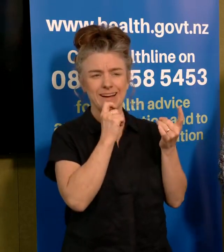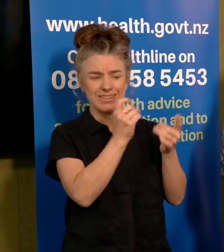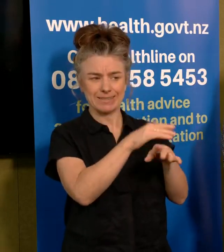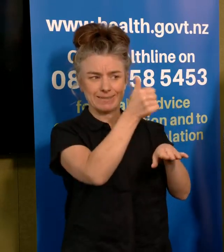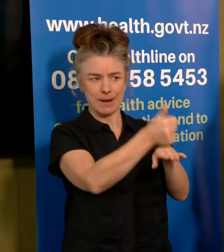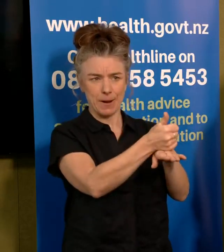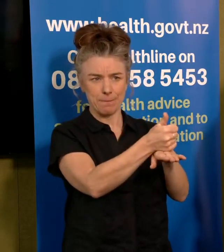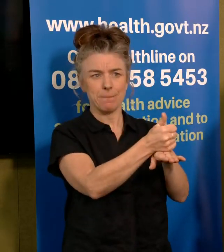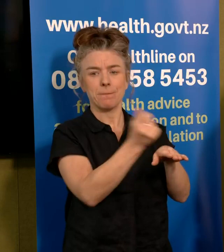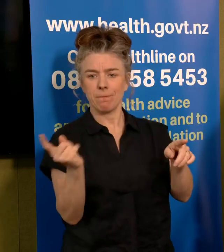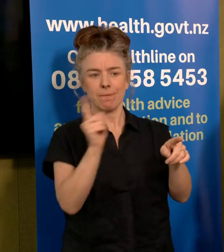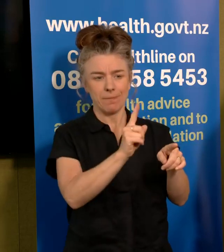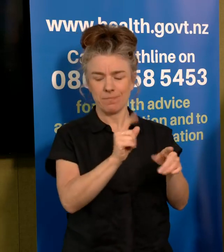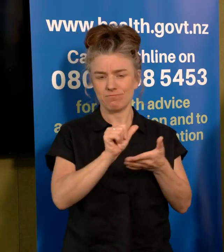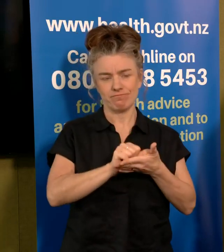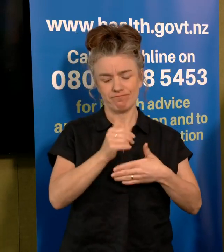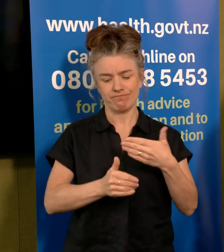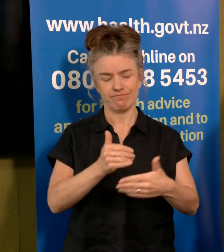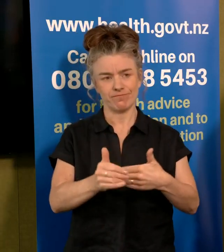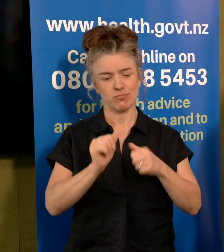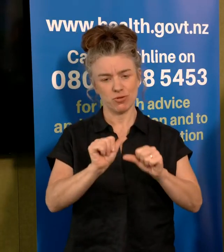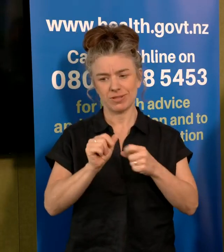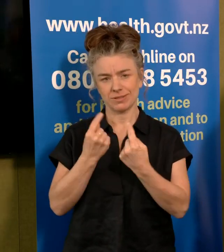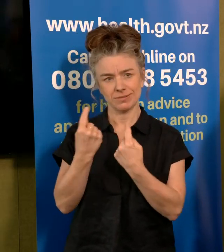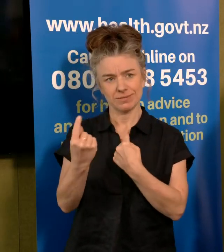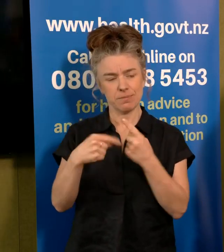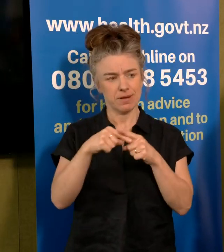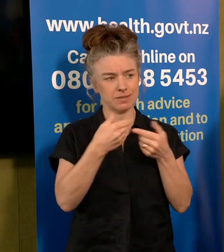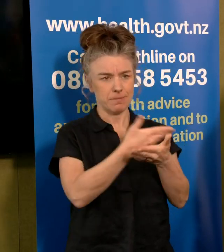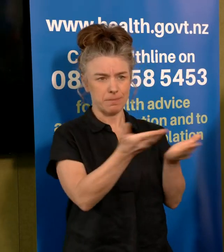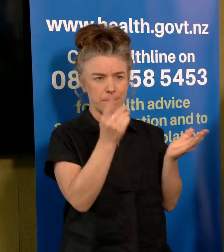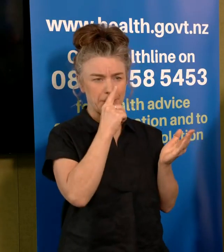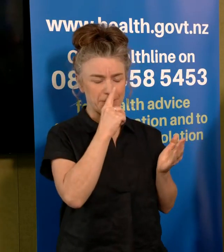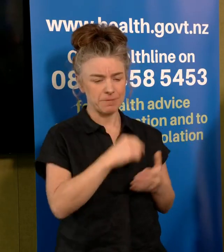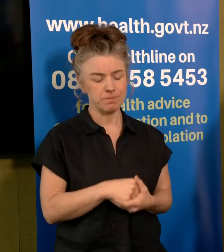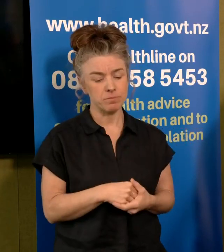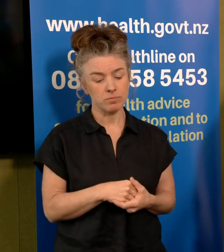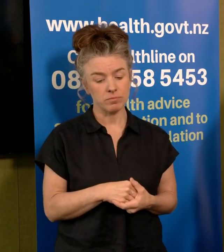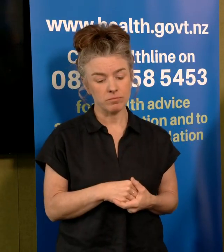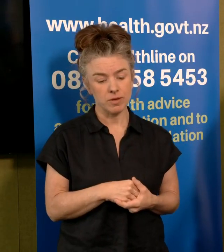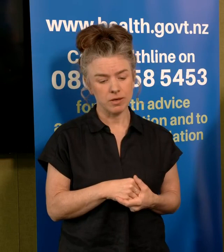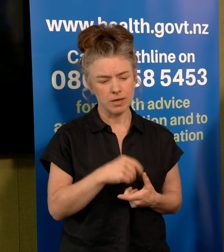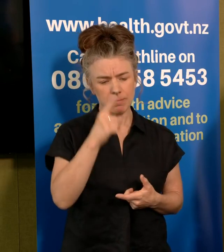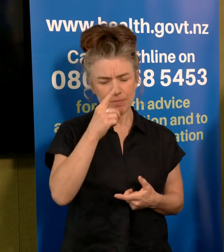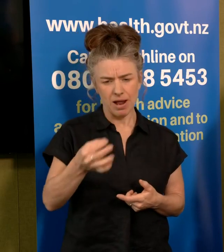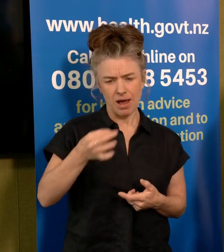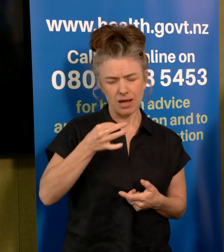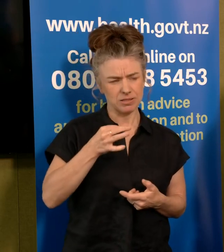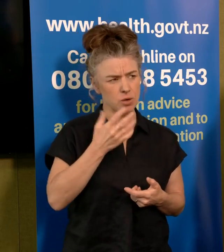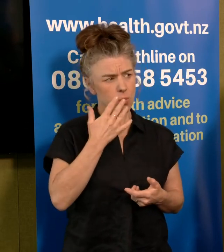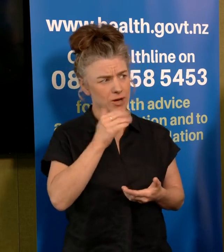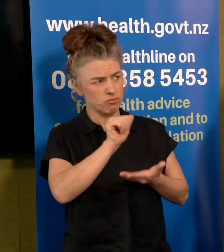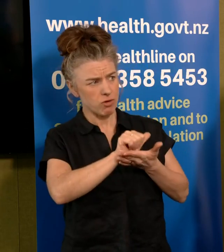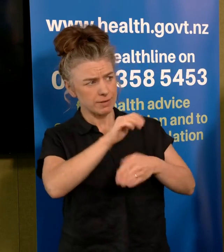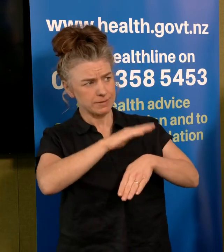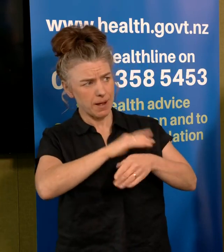that you need. I've also been facing some questions about when is the right time to test, and we know that it's not a